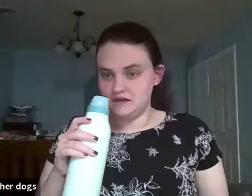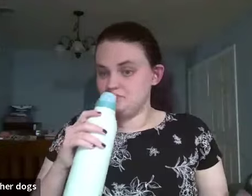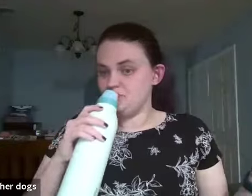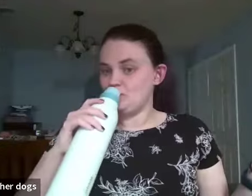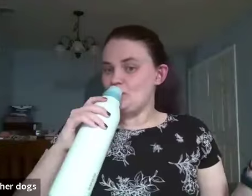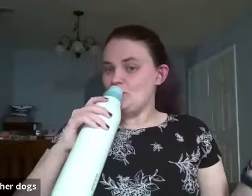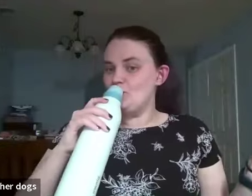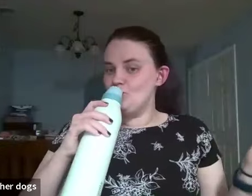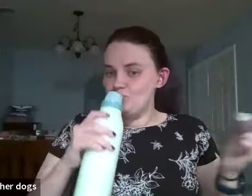yet.